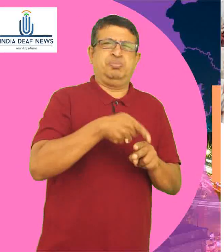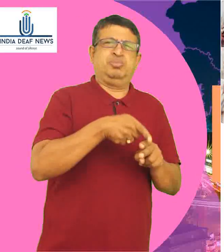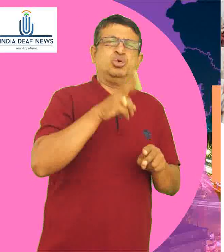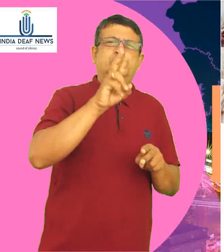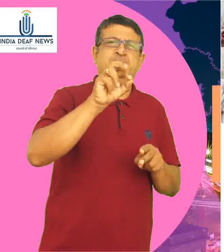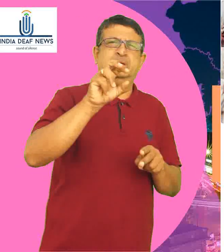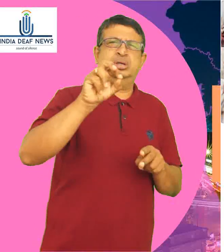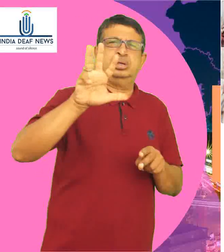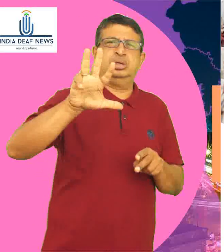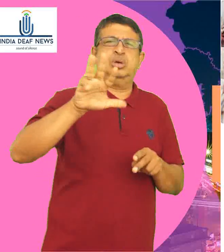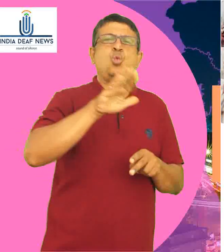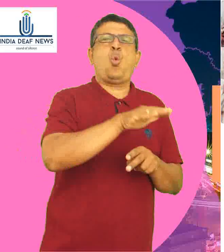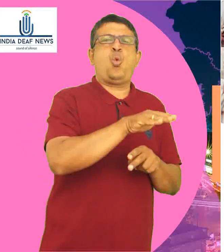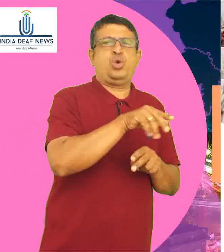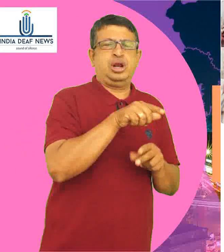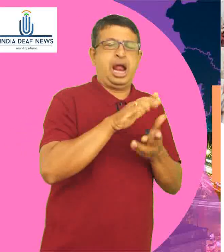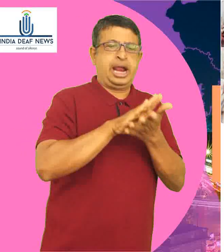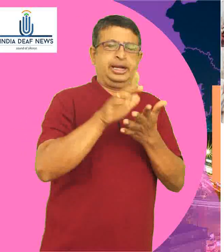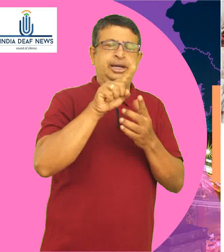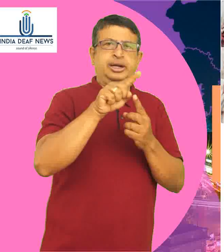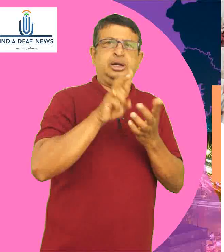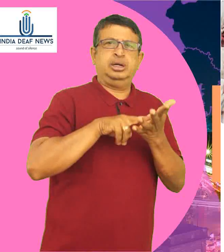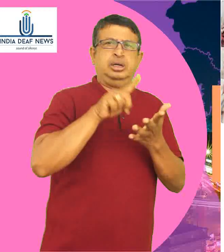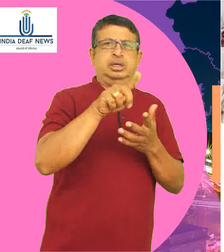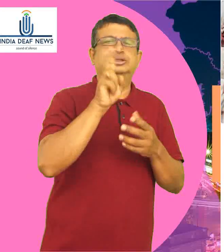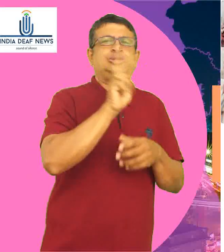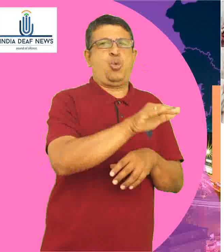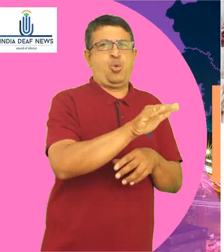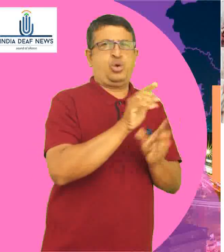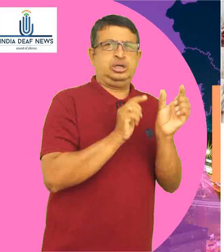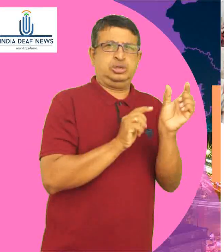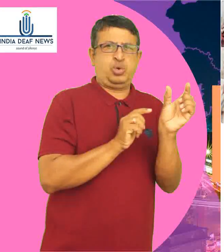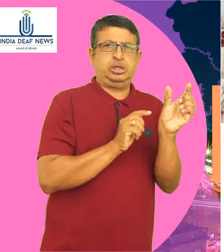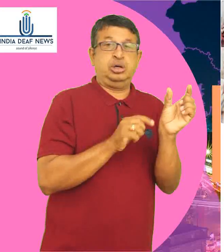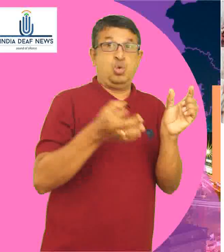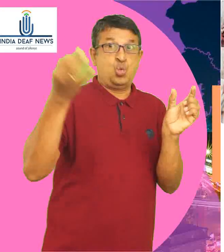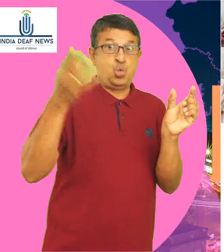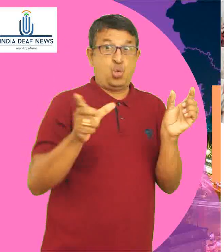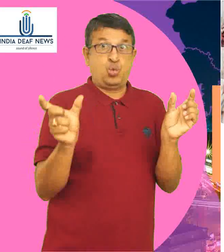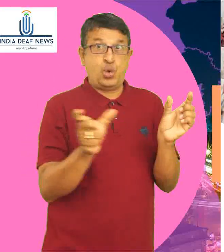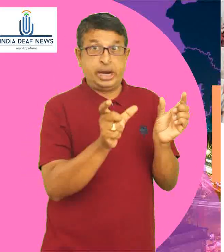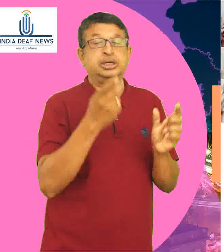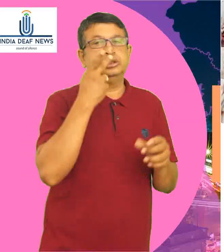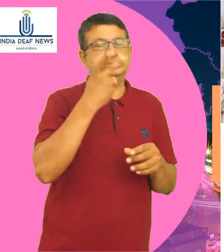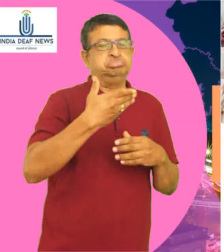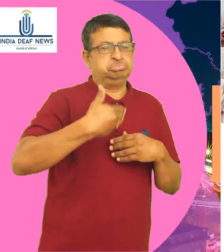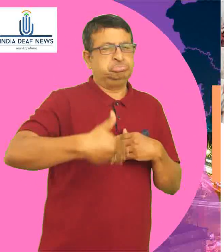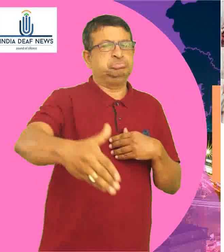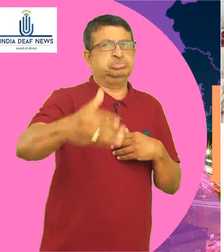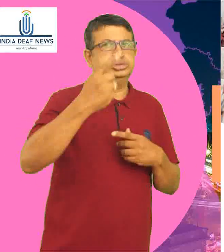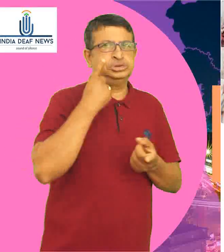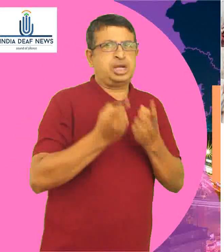are no confirmed reports of bird flu yet. It added, as per